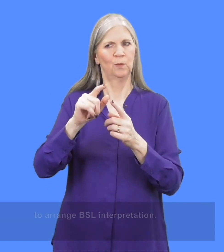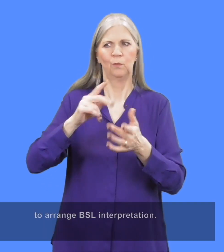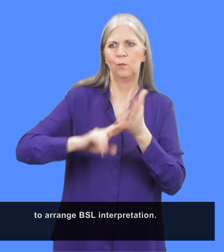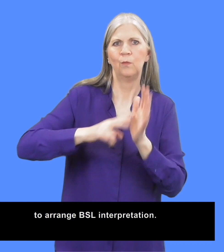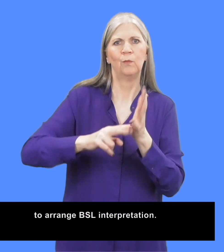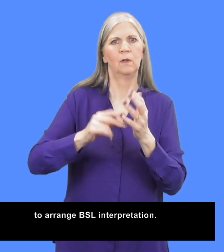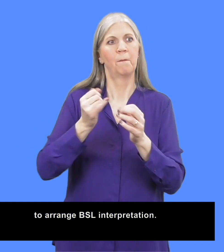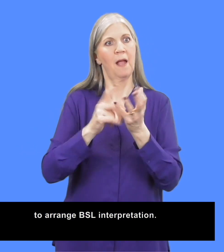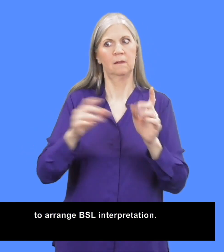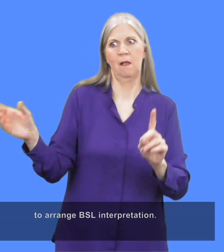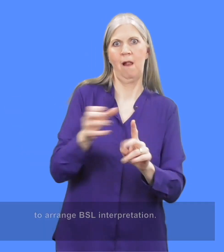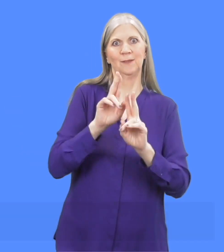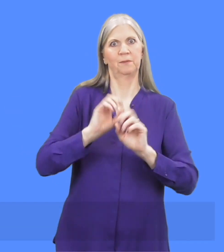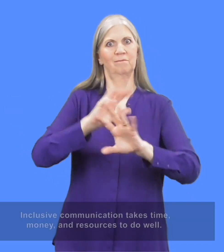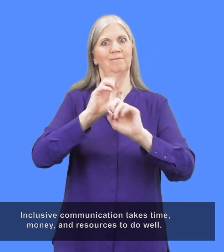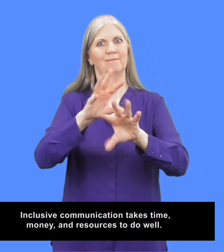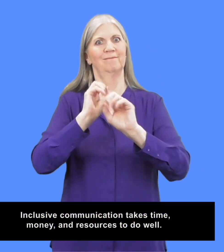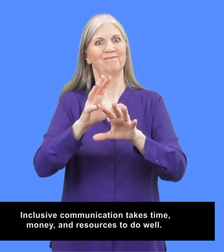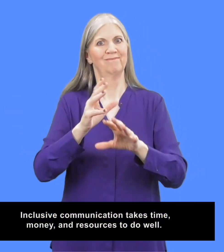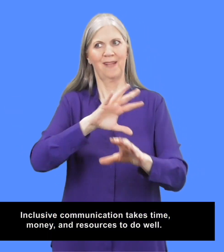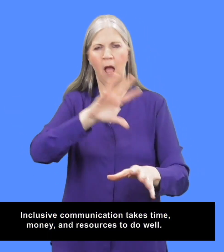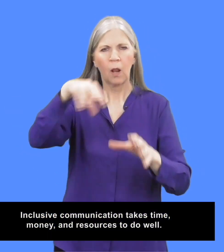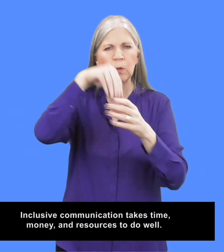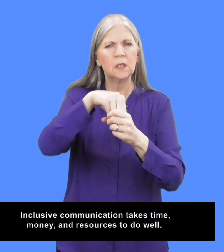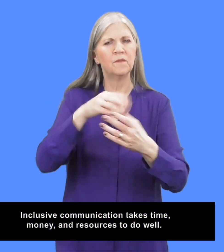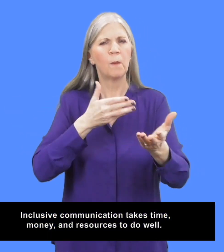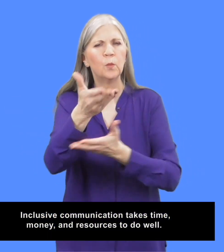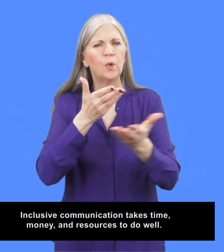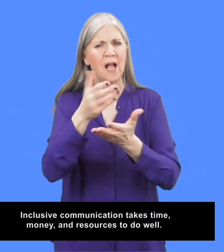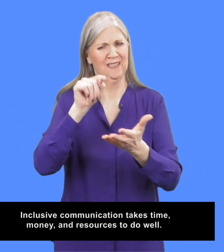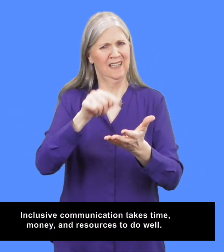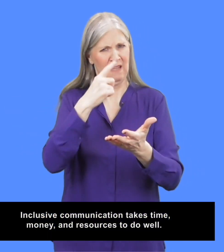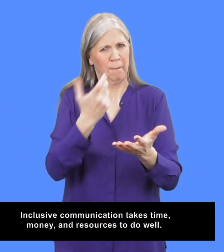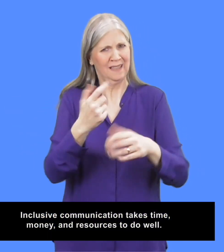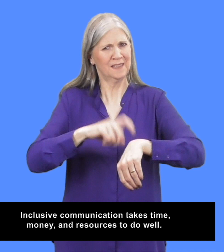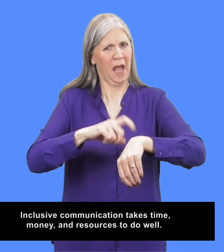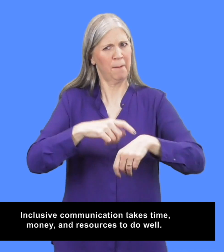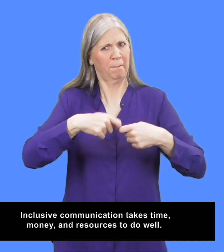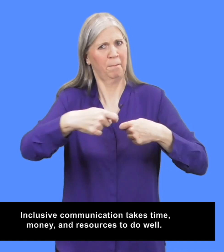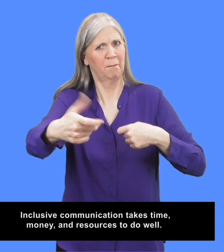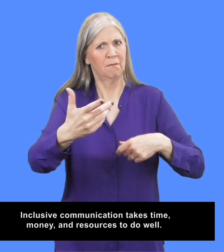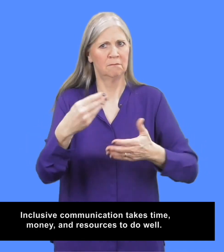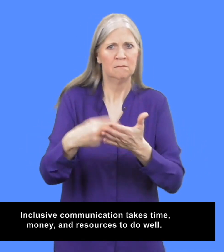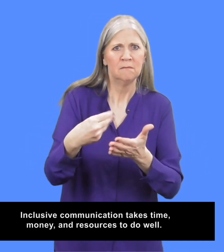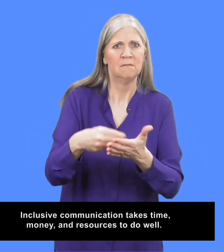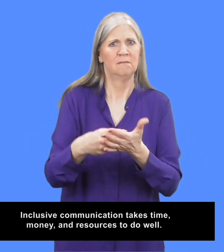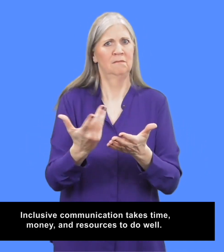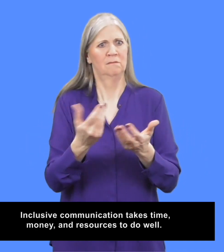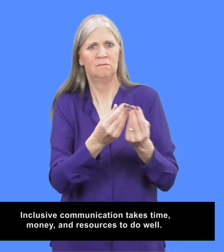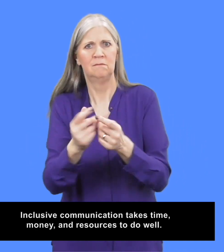BSL interpretation. Inclusive communication takes time, money and resources to do well.